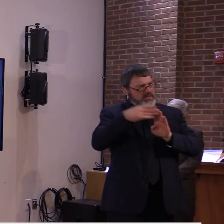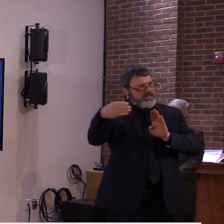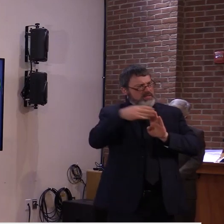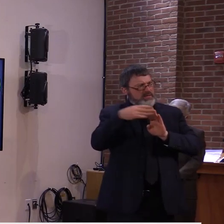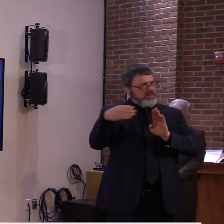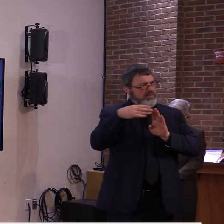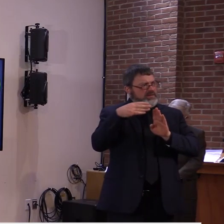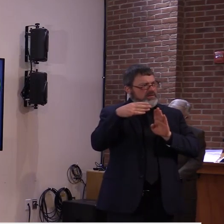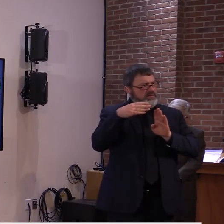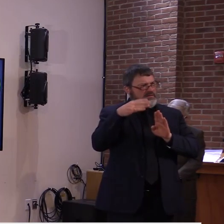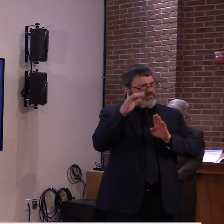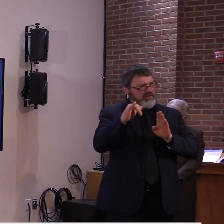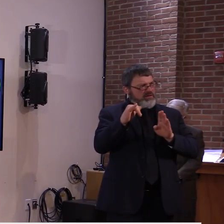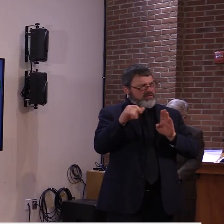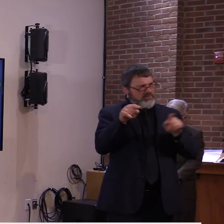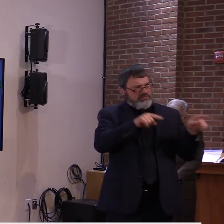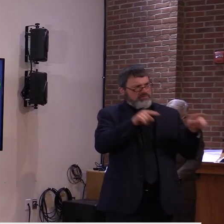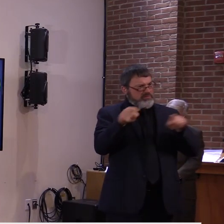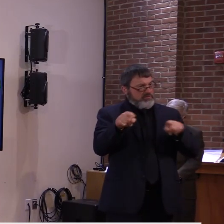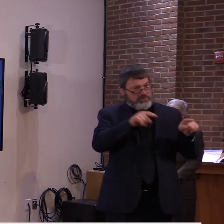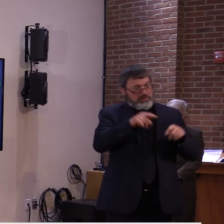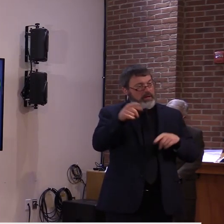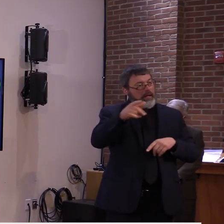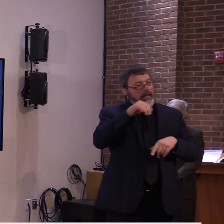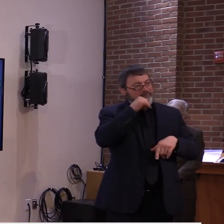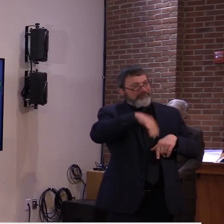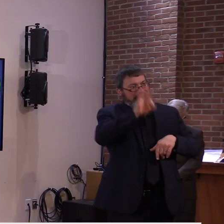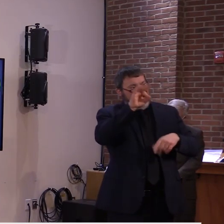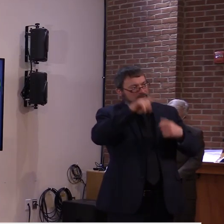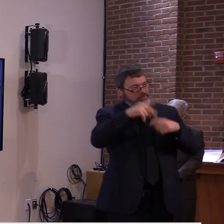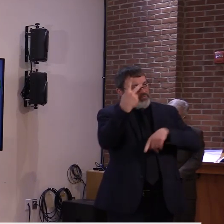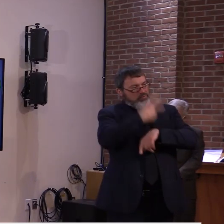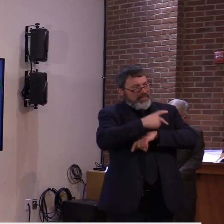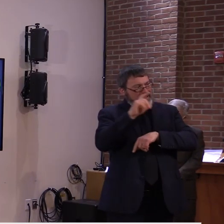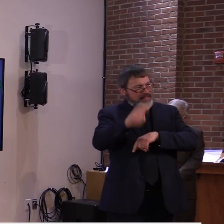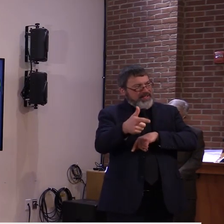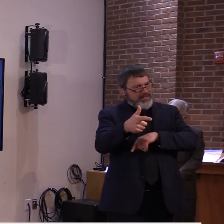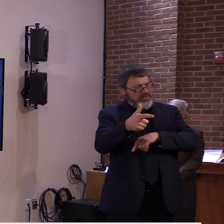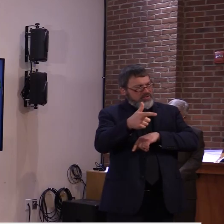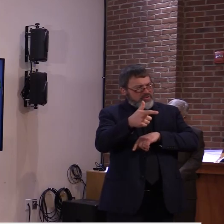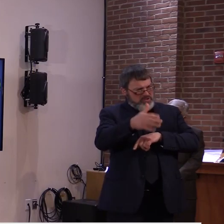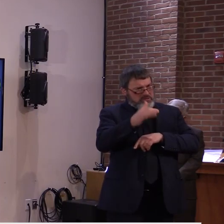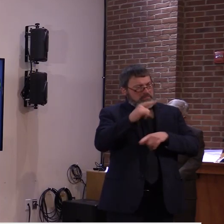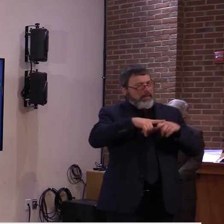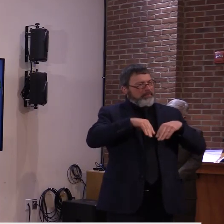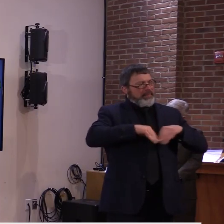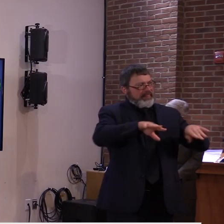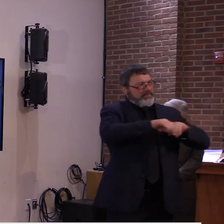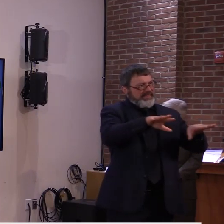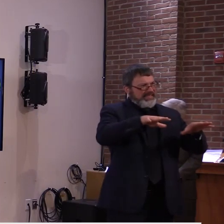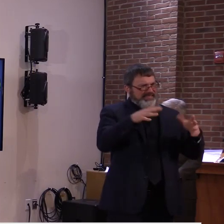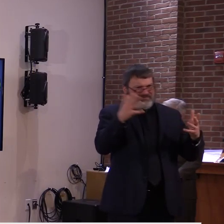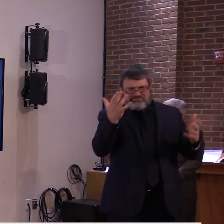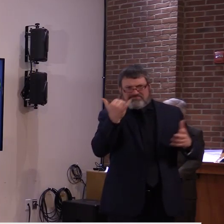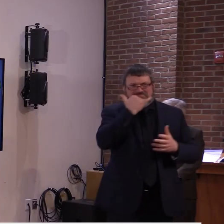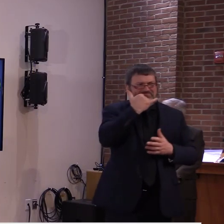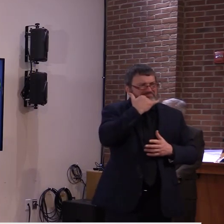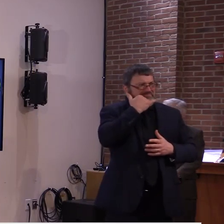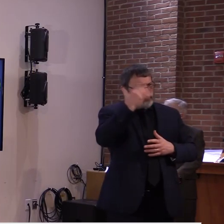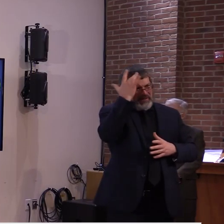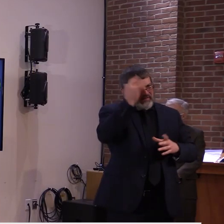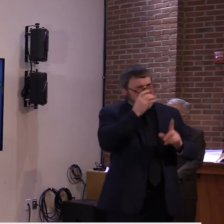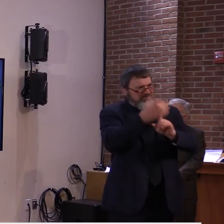for previous to somebody showing symptoms, and that's essentially the period that